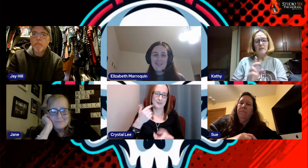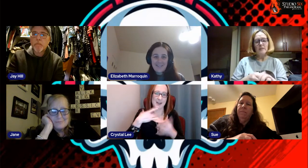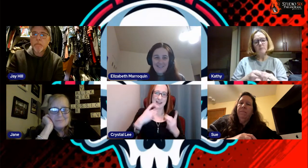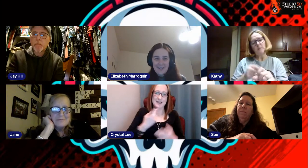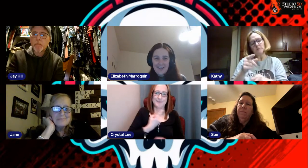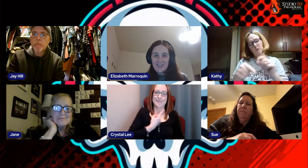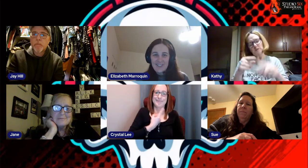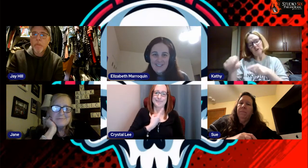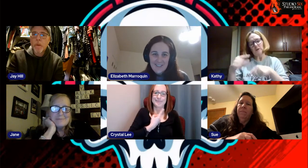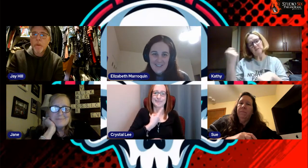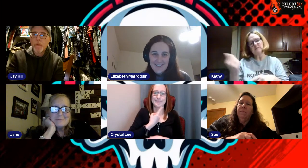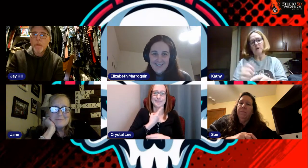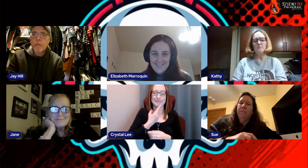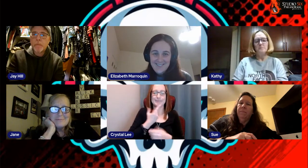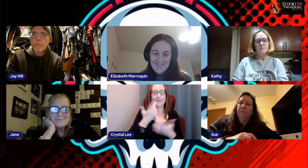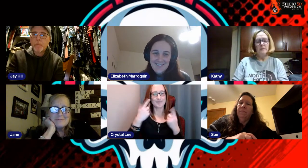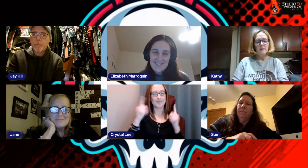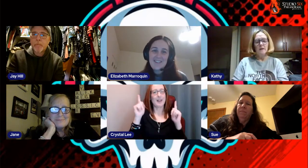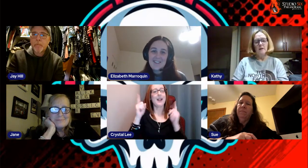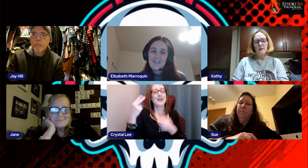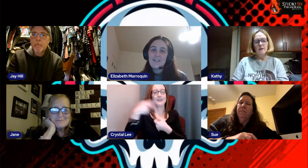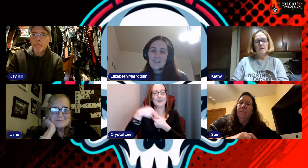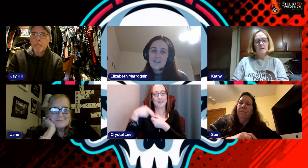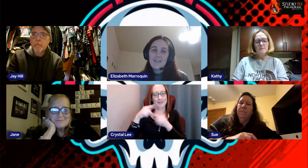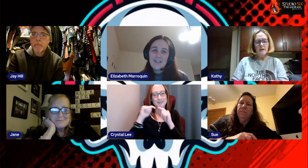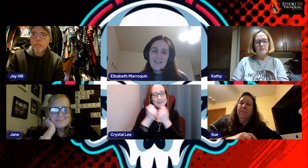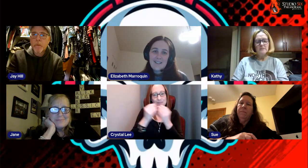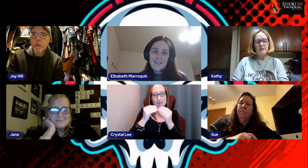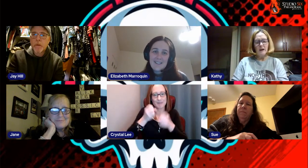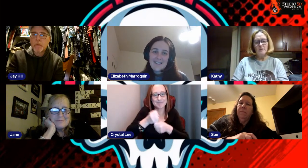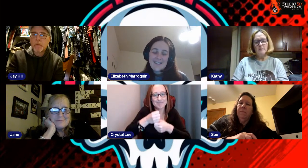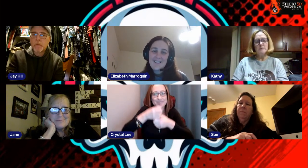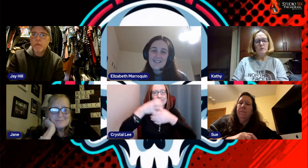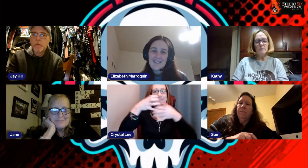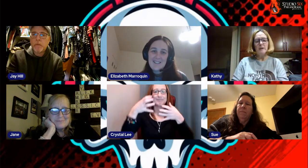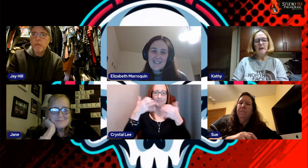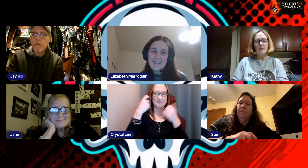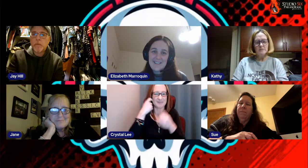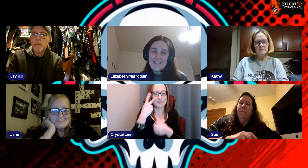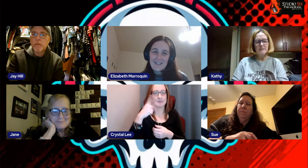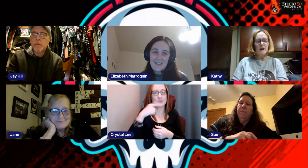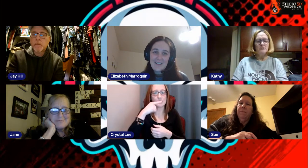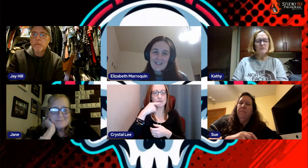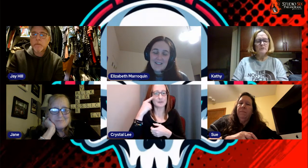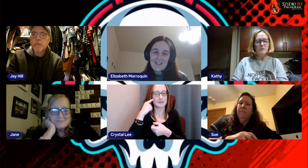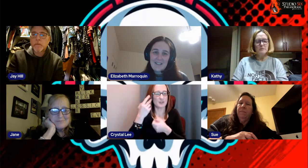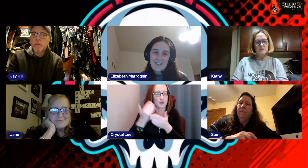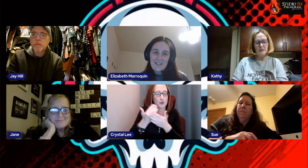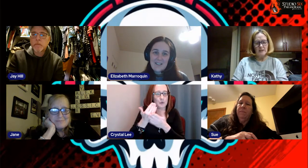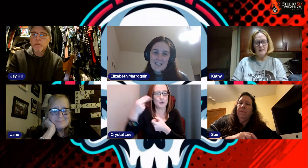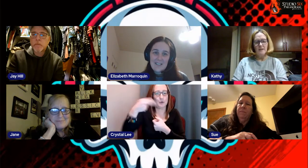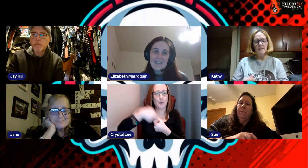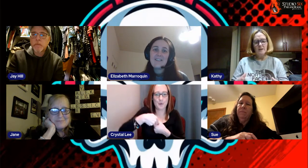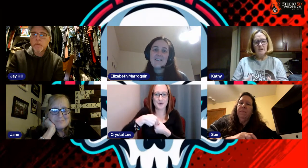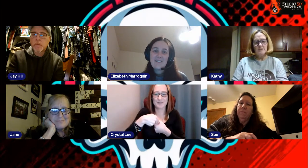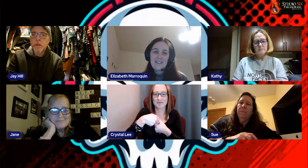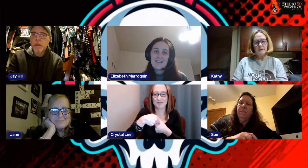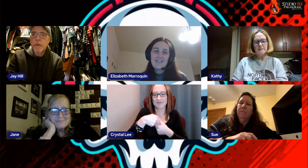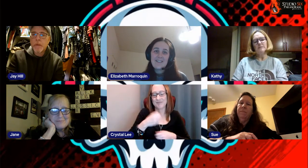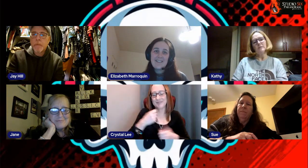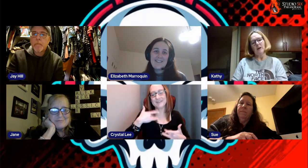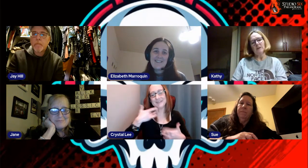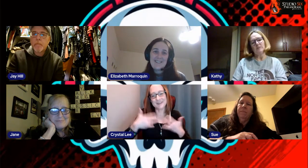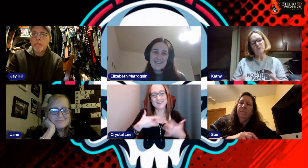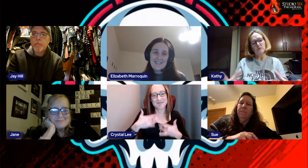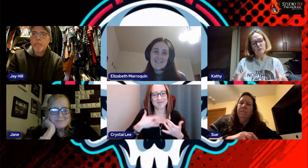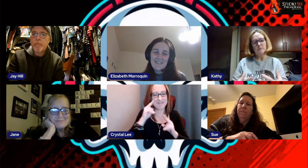So, I'm not people joining her, and so. Families together, people joining, and now her group is